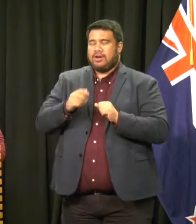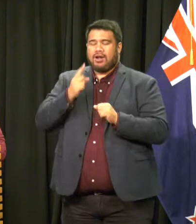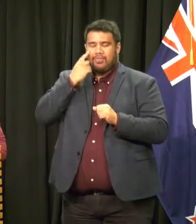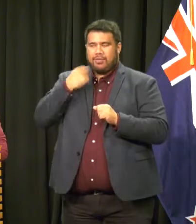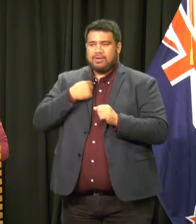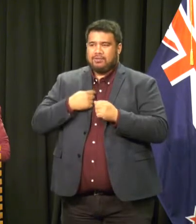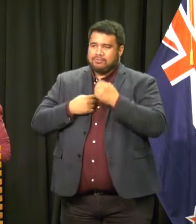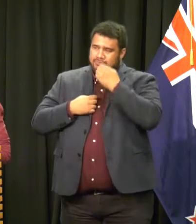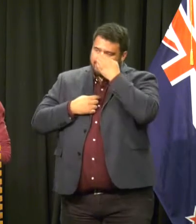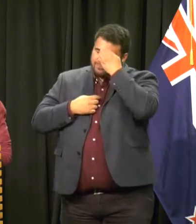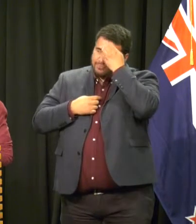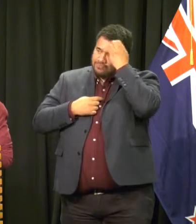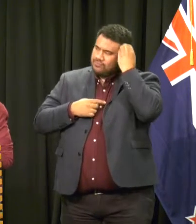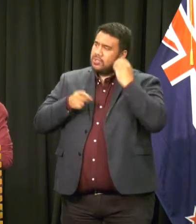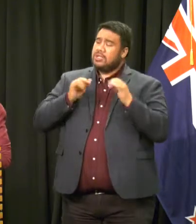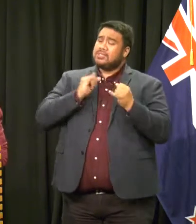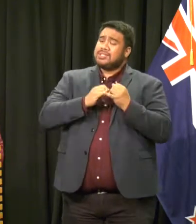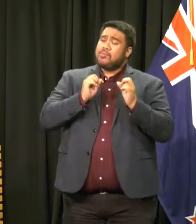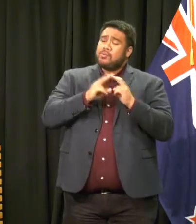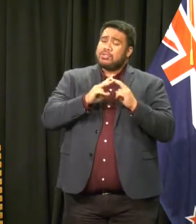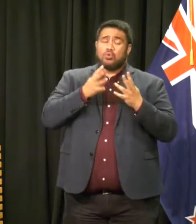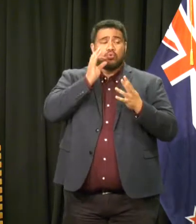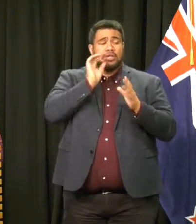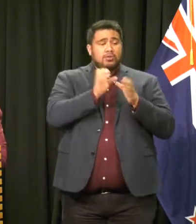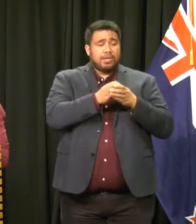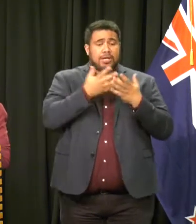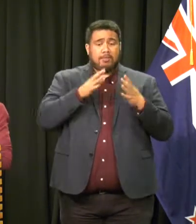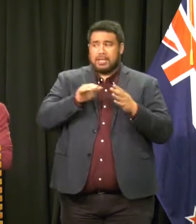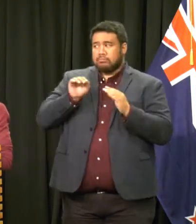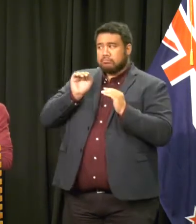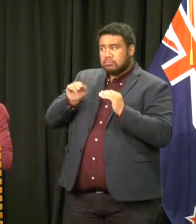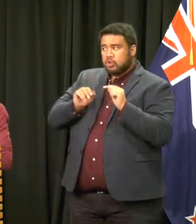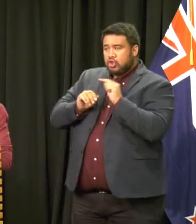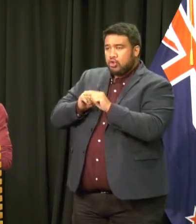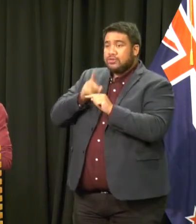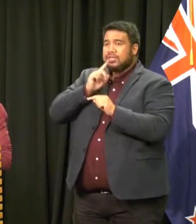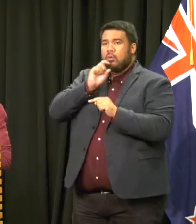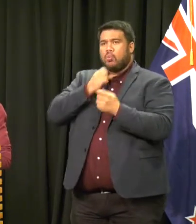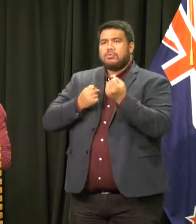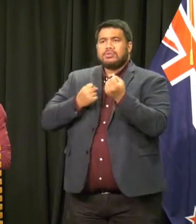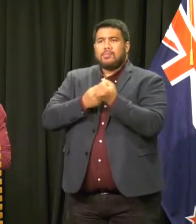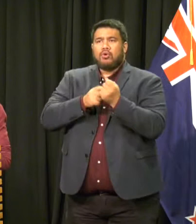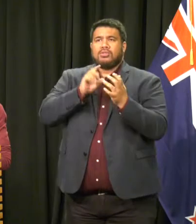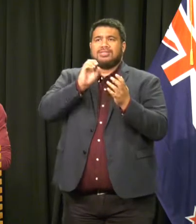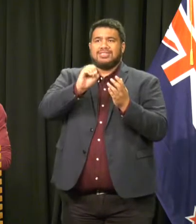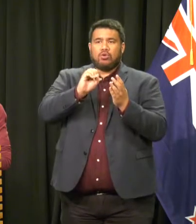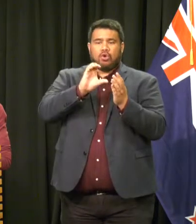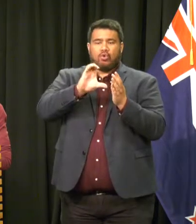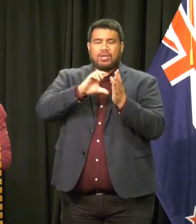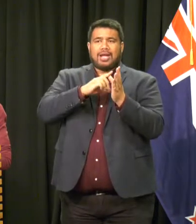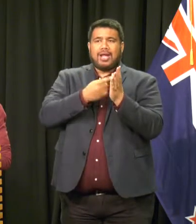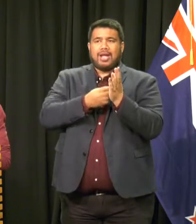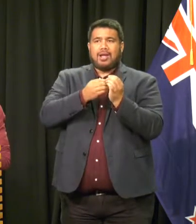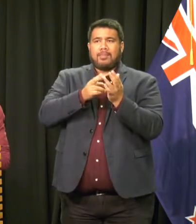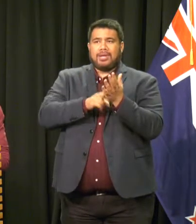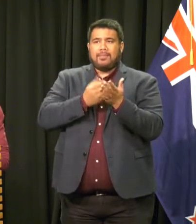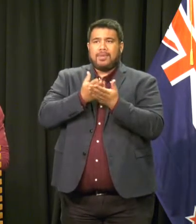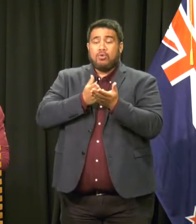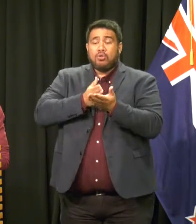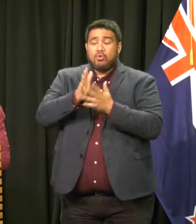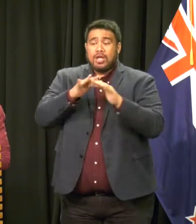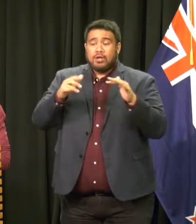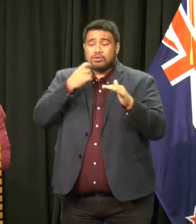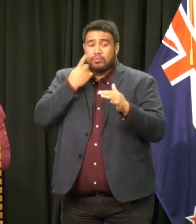Simon Bridges or anybody from the National Party given you any sort of indication if they plan to support the zero carbon bill through the first reading at the House tomorrow? Look,